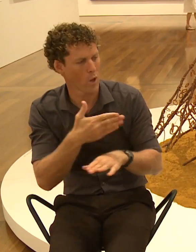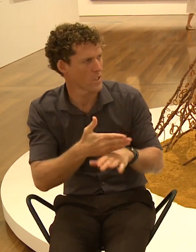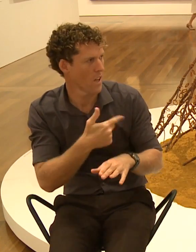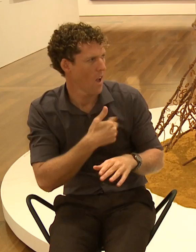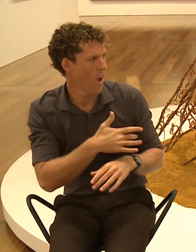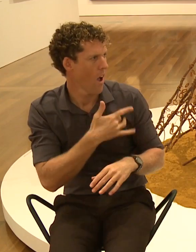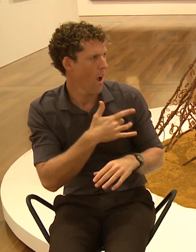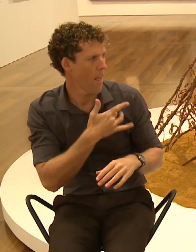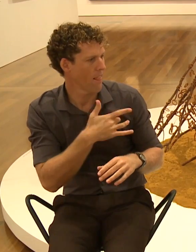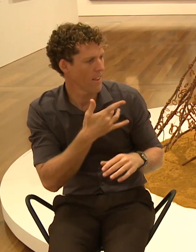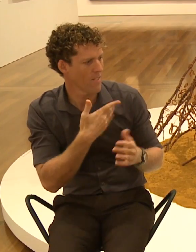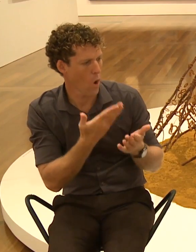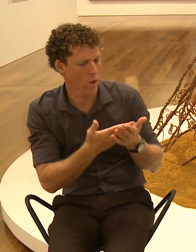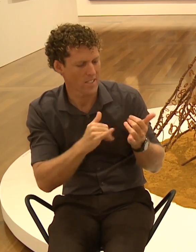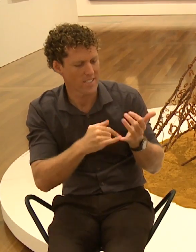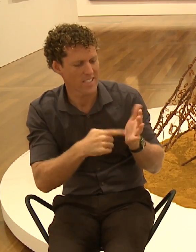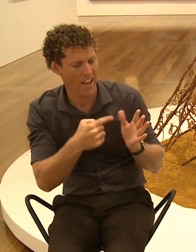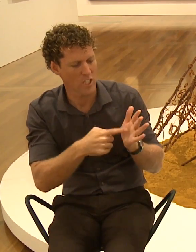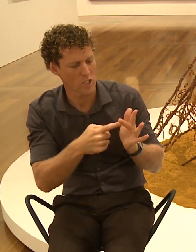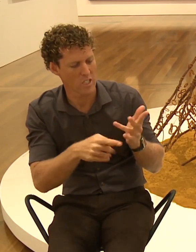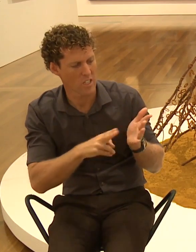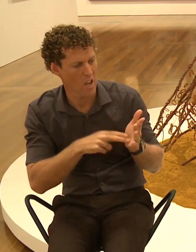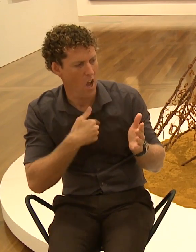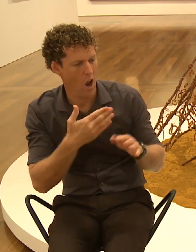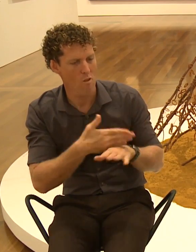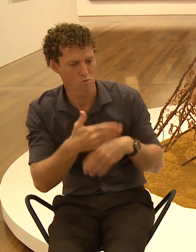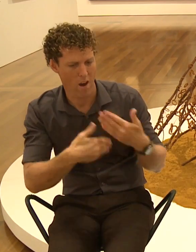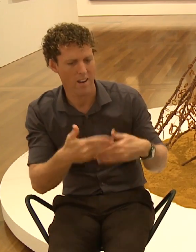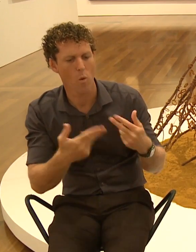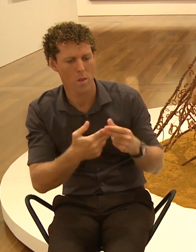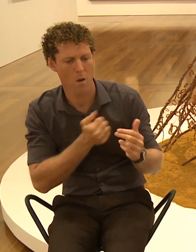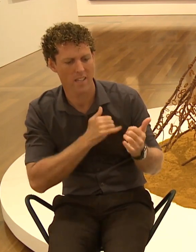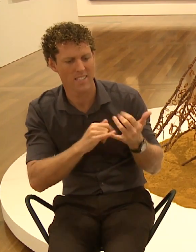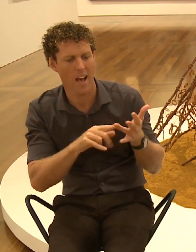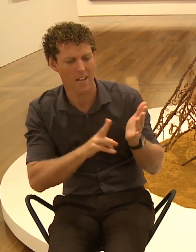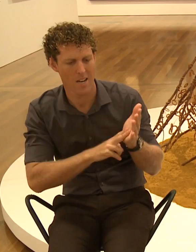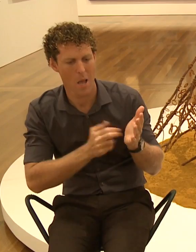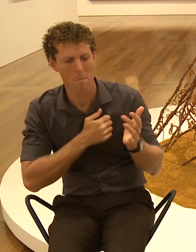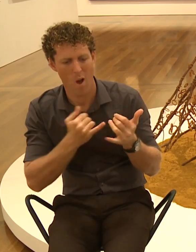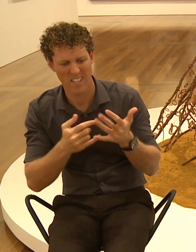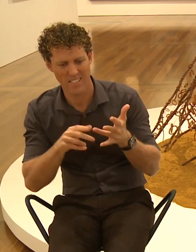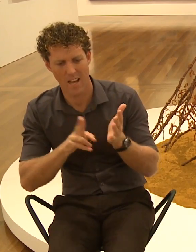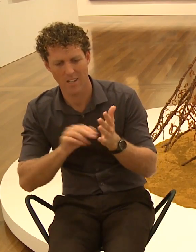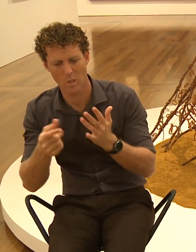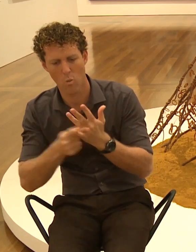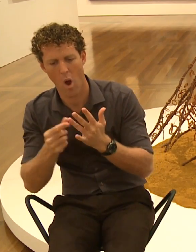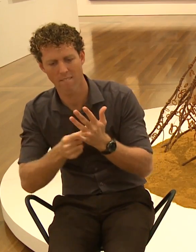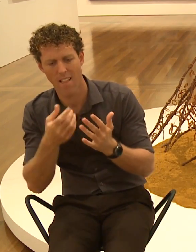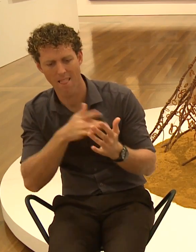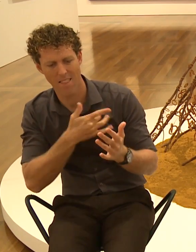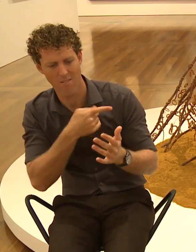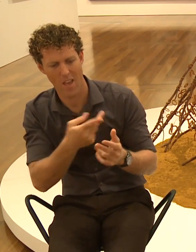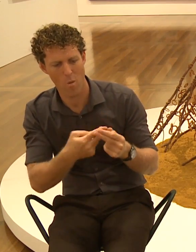I live on a station. I run a station with my son. My son and his wife live on the station with 3 little boys.